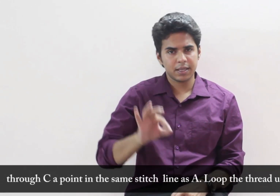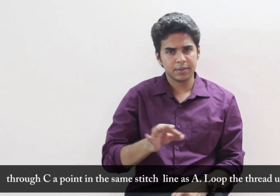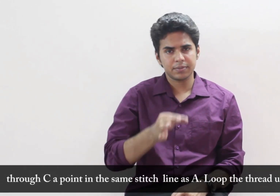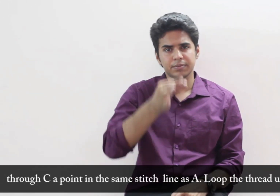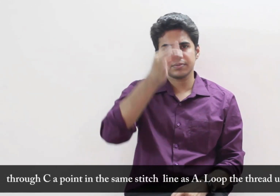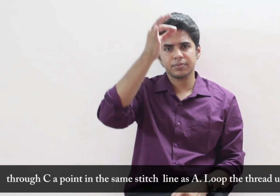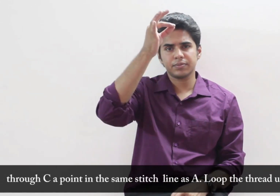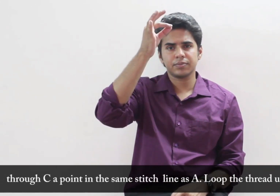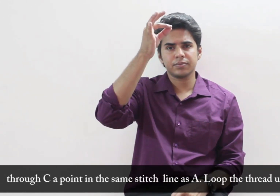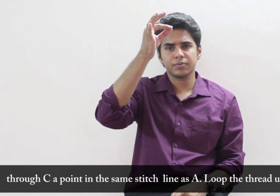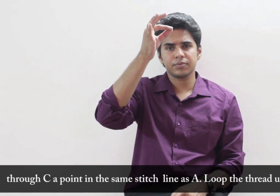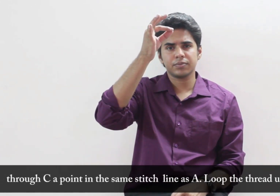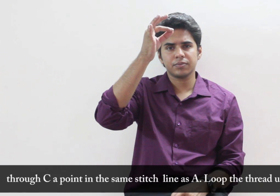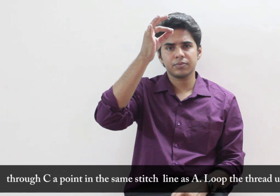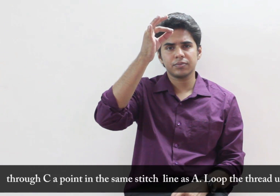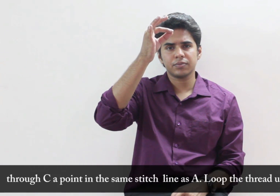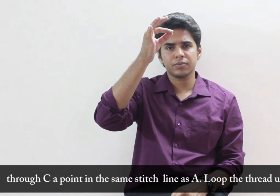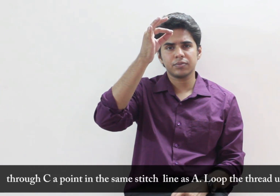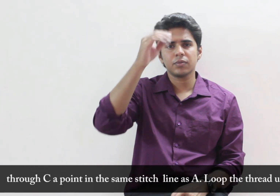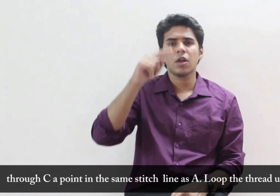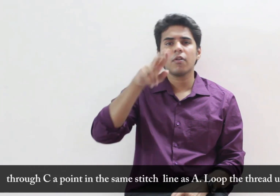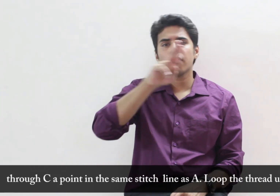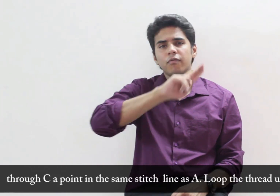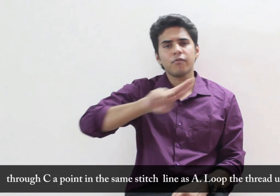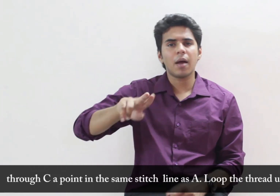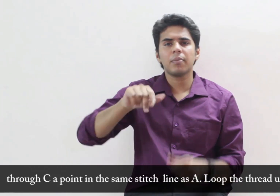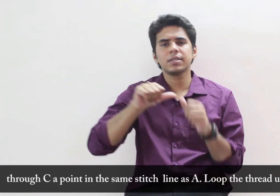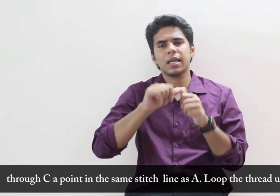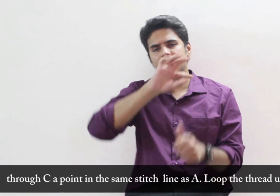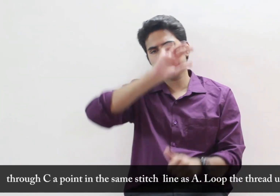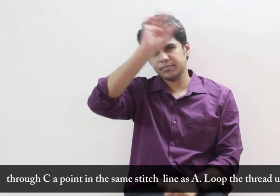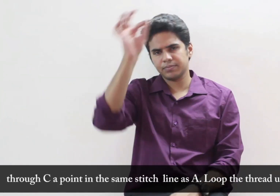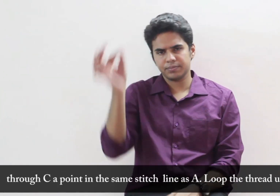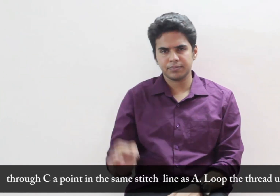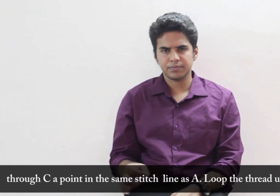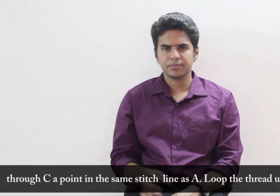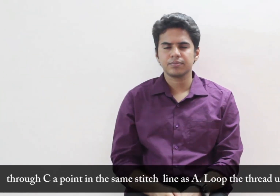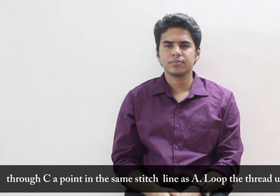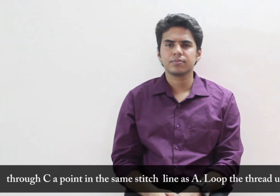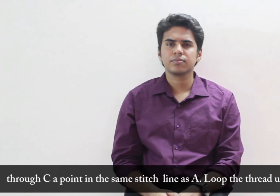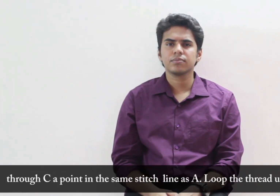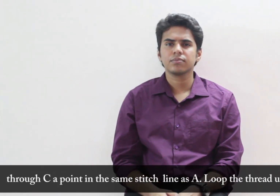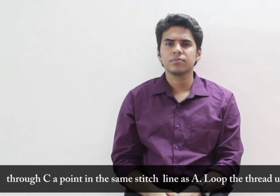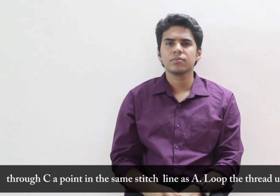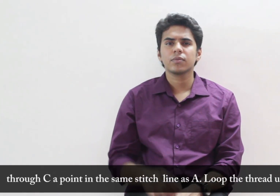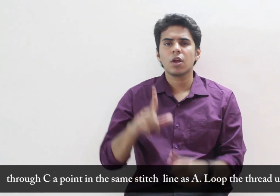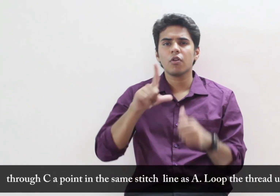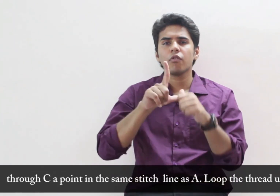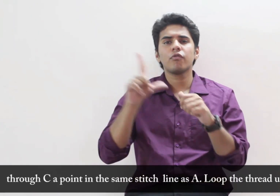Through C, a point in the same stitch line as A. Loop the thread under the needle.